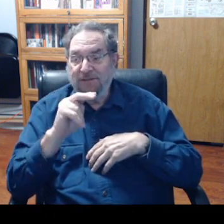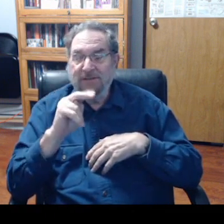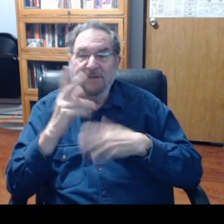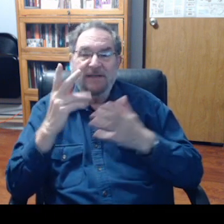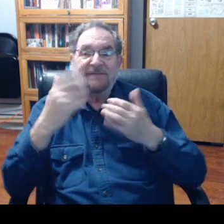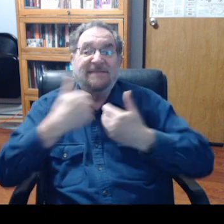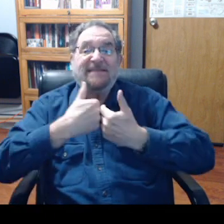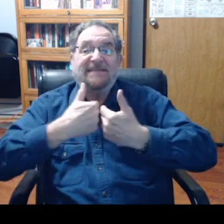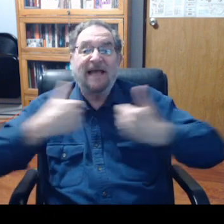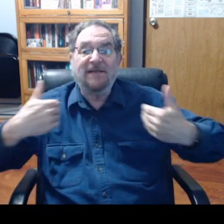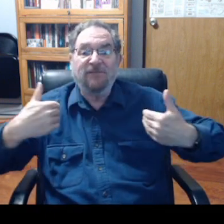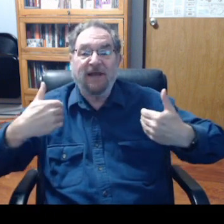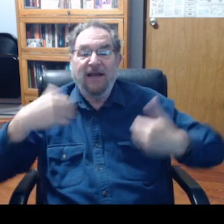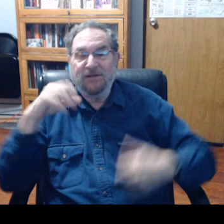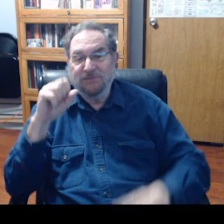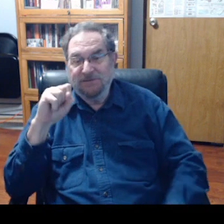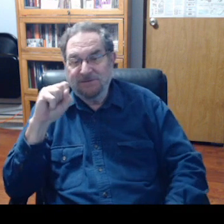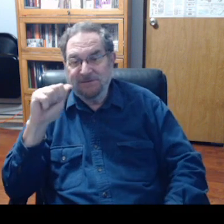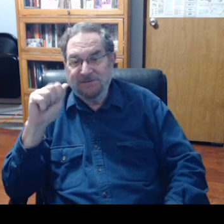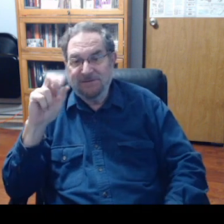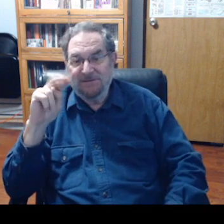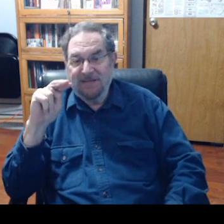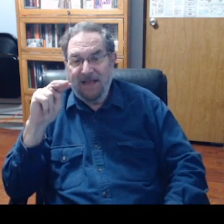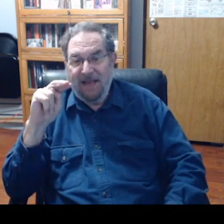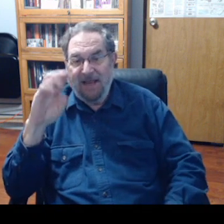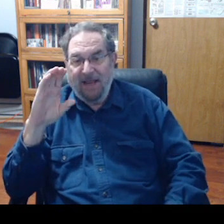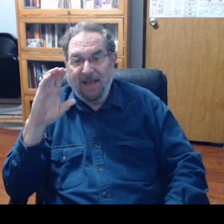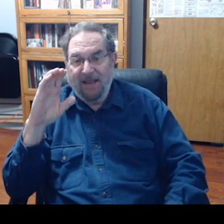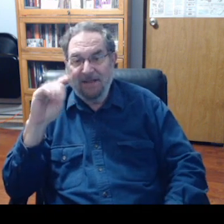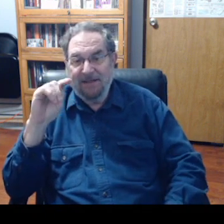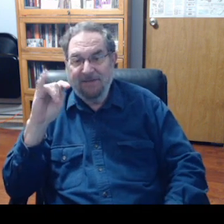Kiddushin is sanctification.